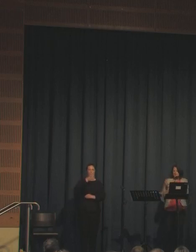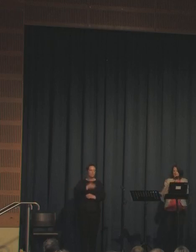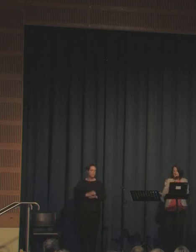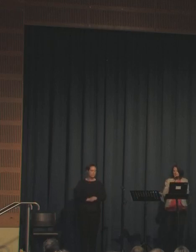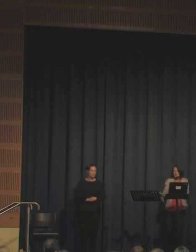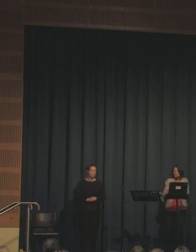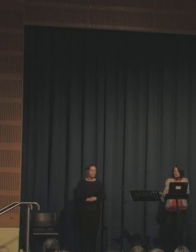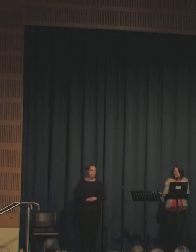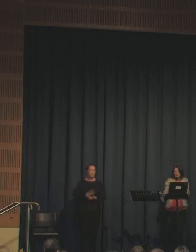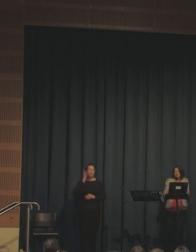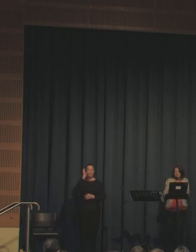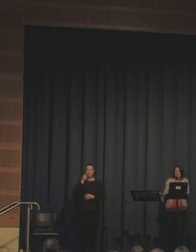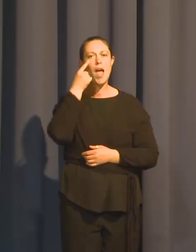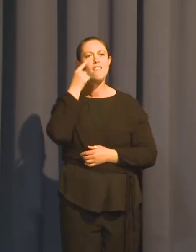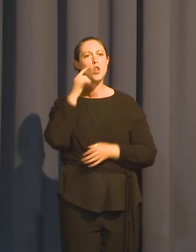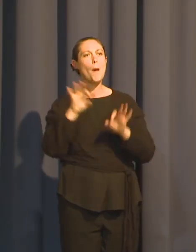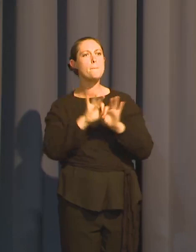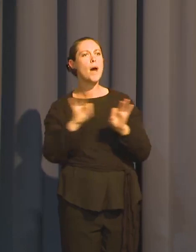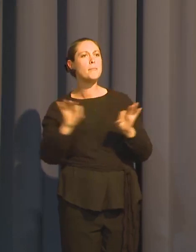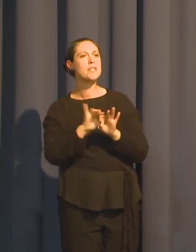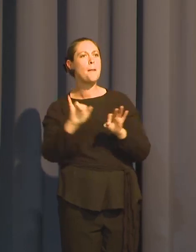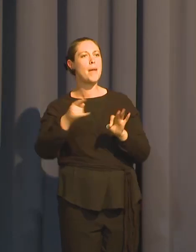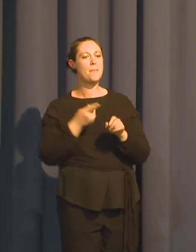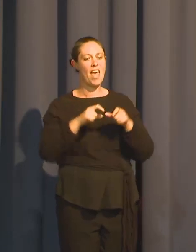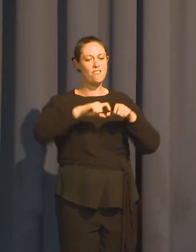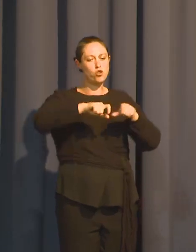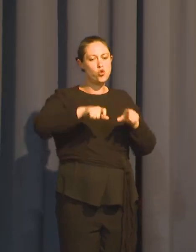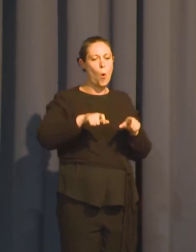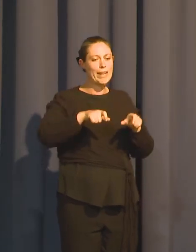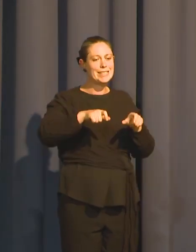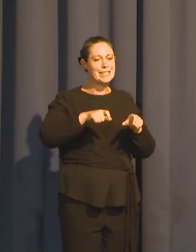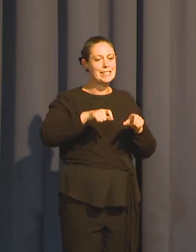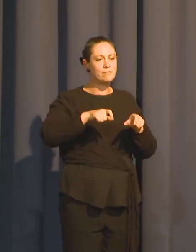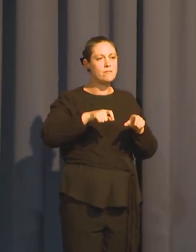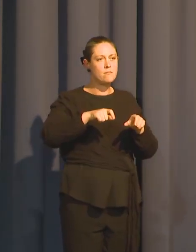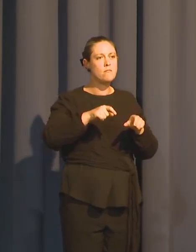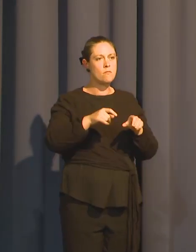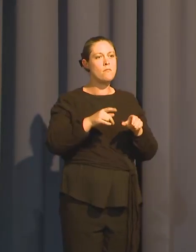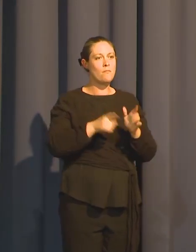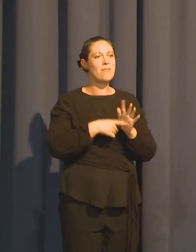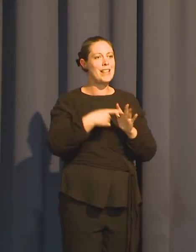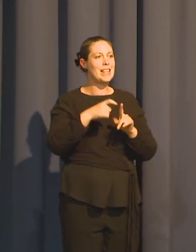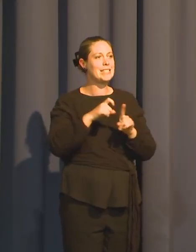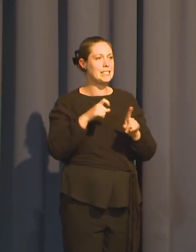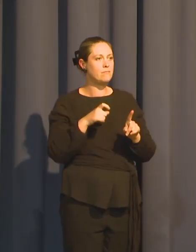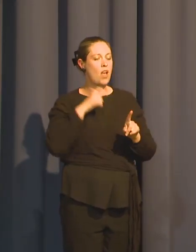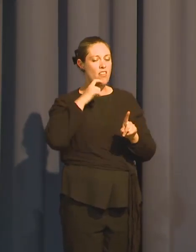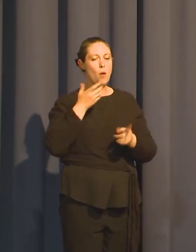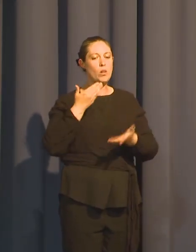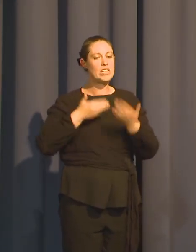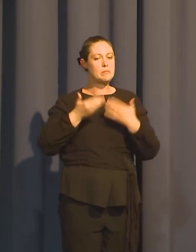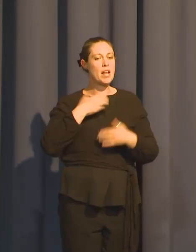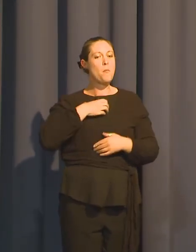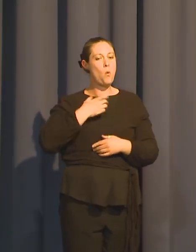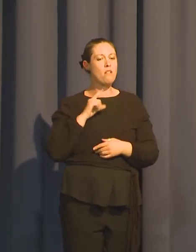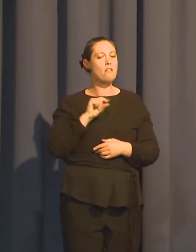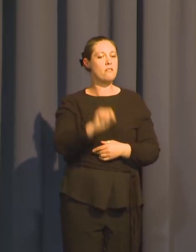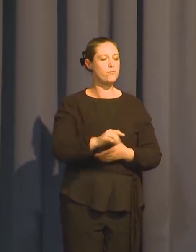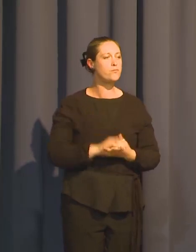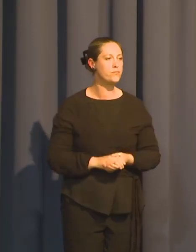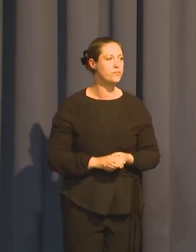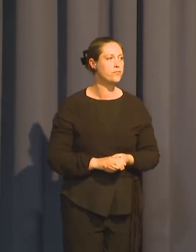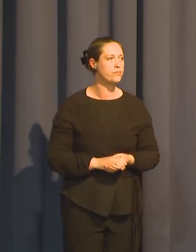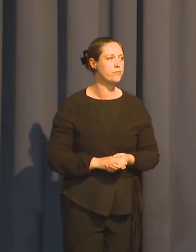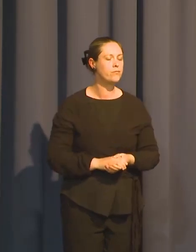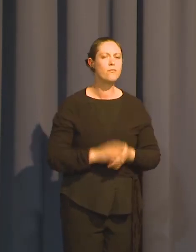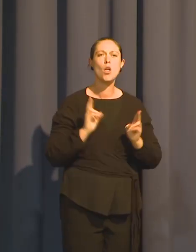hard on looking at piping that may have lead joints, and they'll be explaining that in a minute as well. And then just the usual